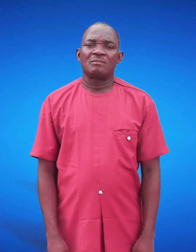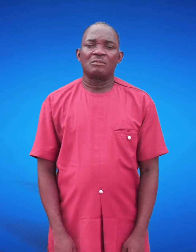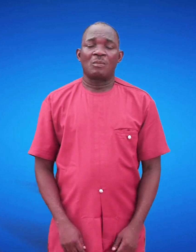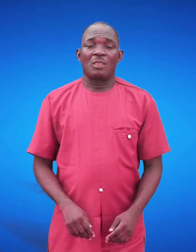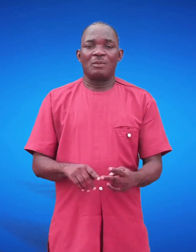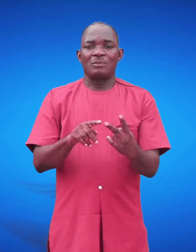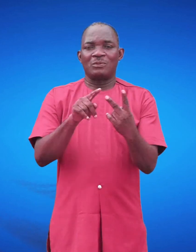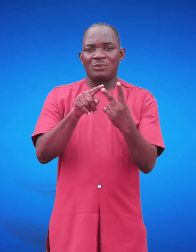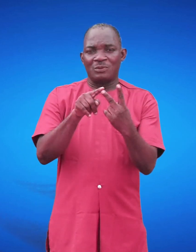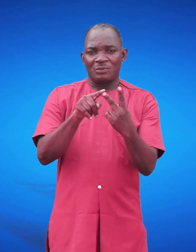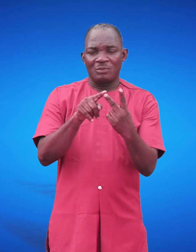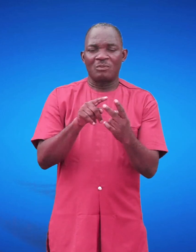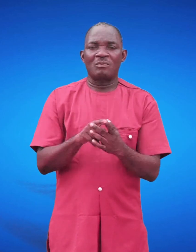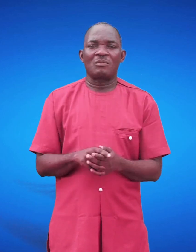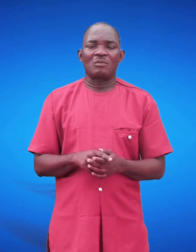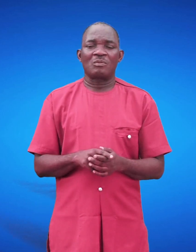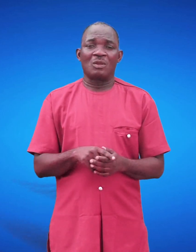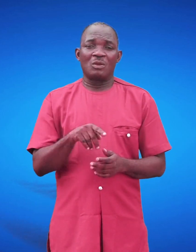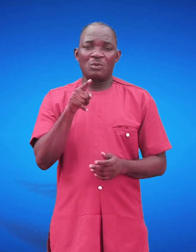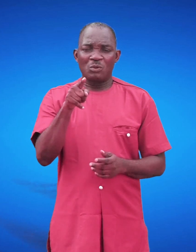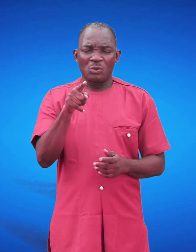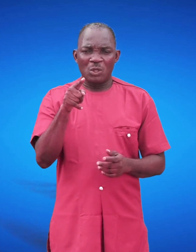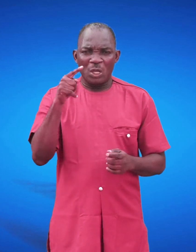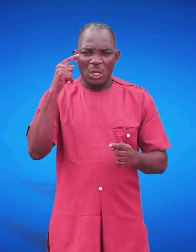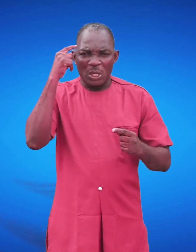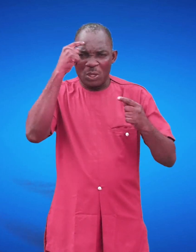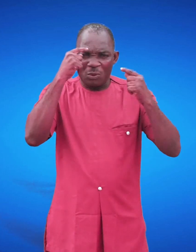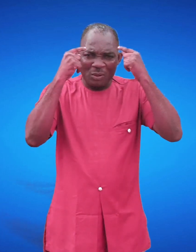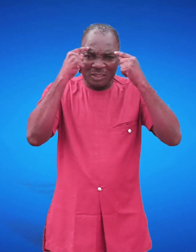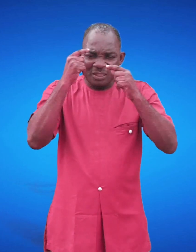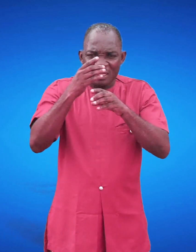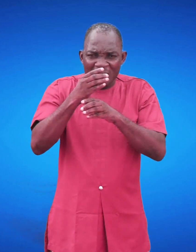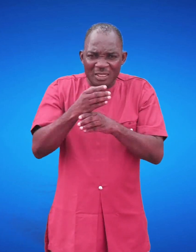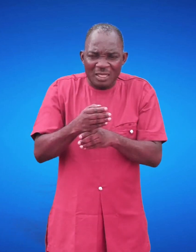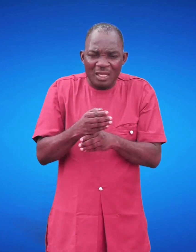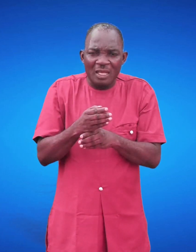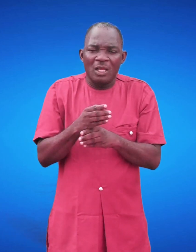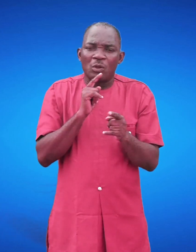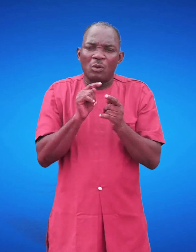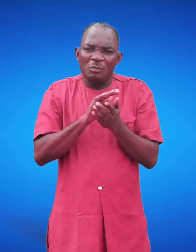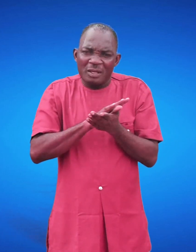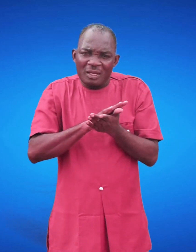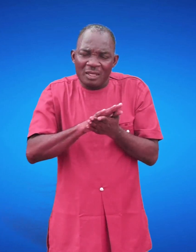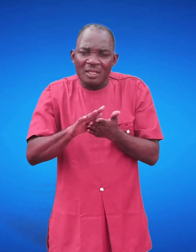2. Being considerate, polite, and honest.